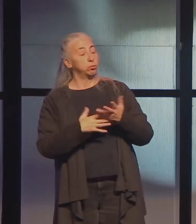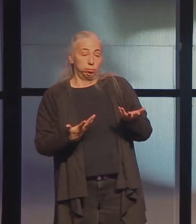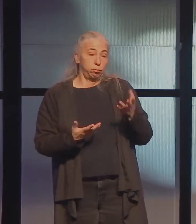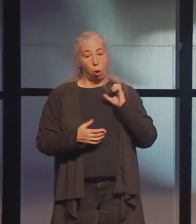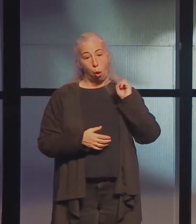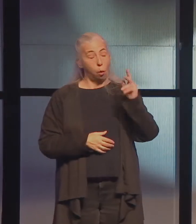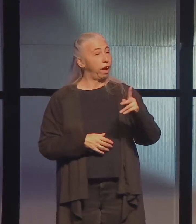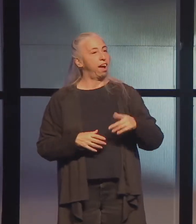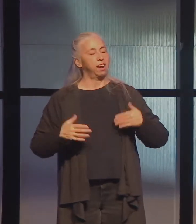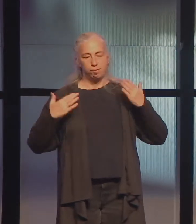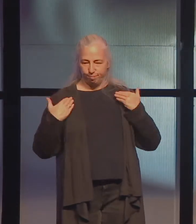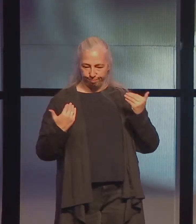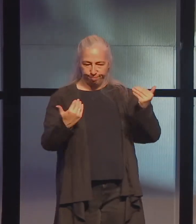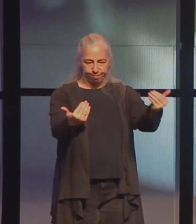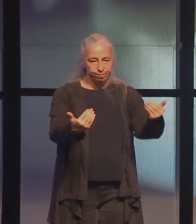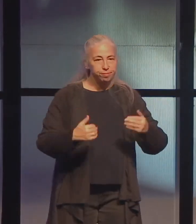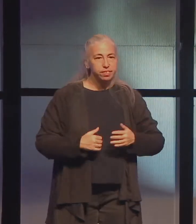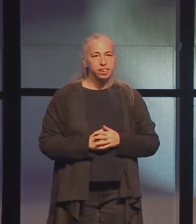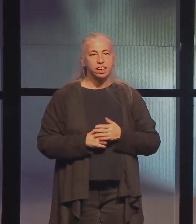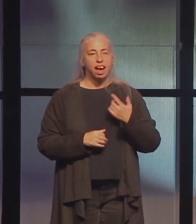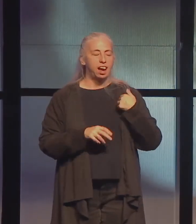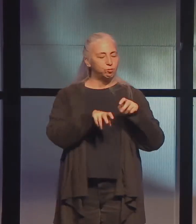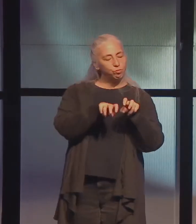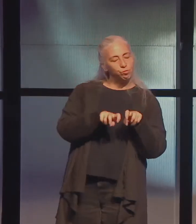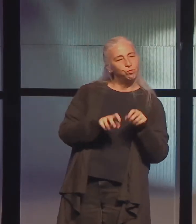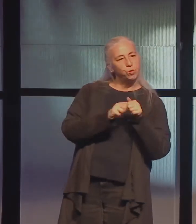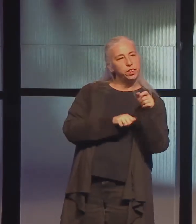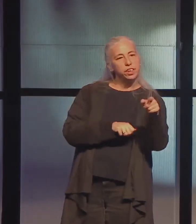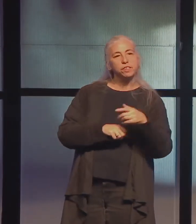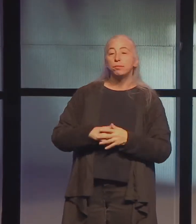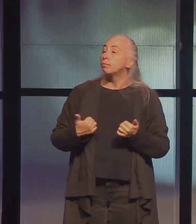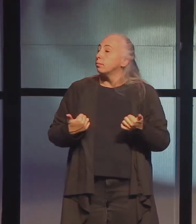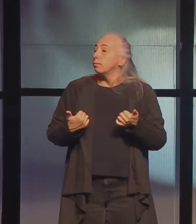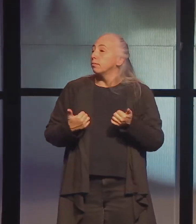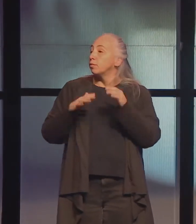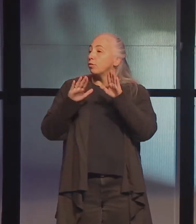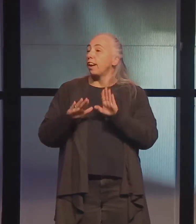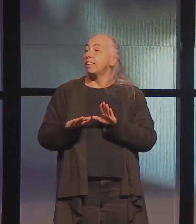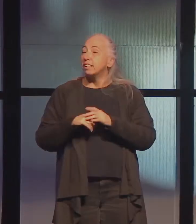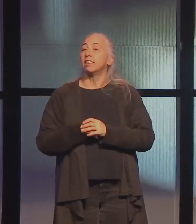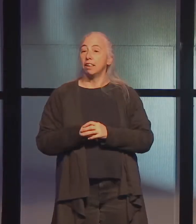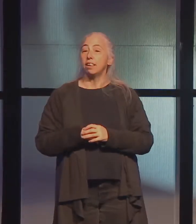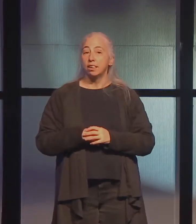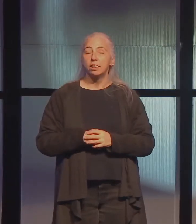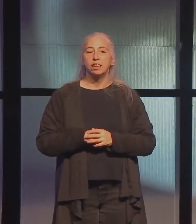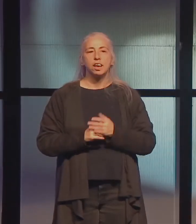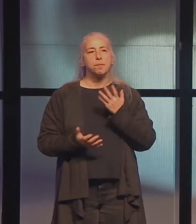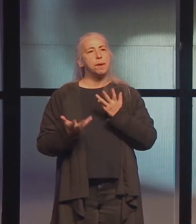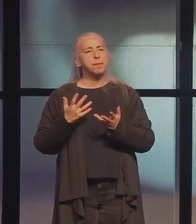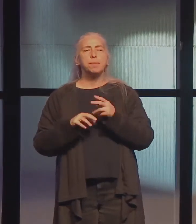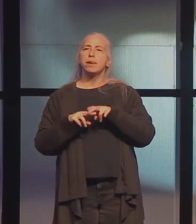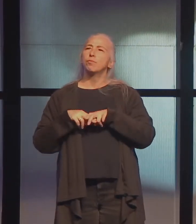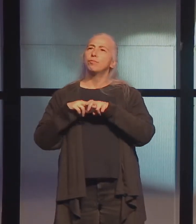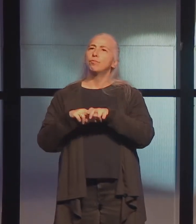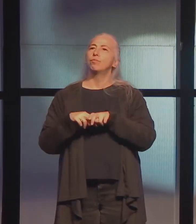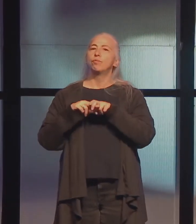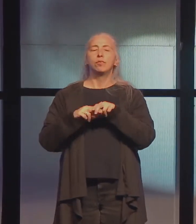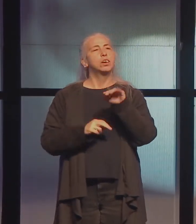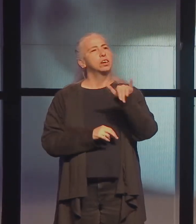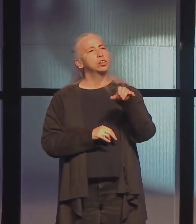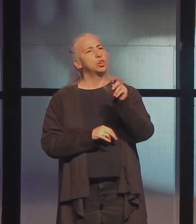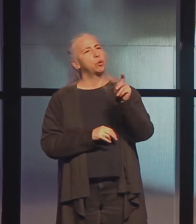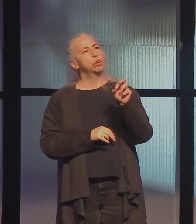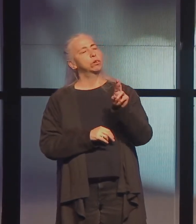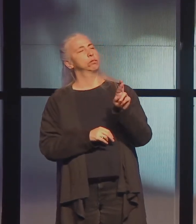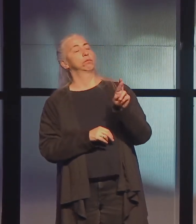yes, as long as I get to sit by you. That's great. But maybe you sat here and you were like, oh, the Joker, that's kind of